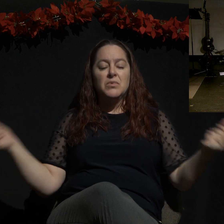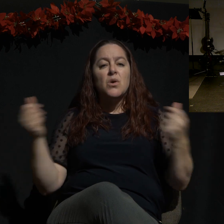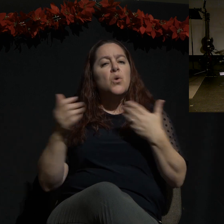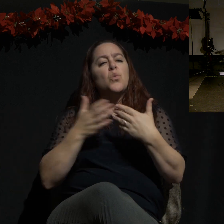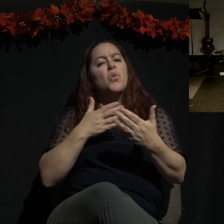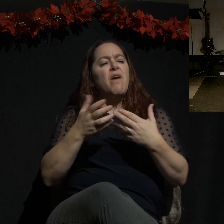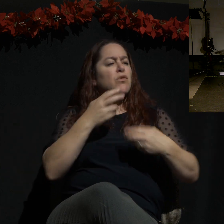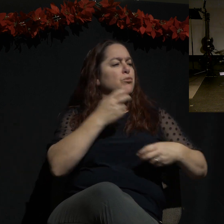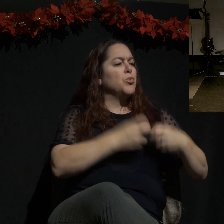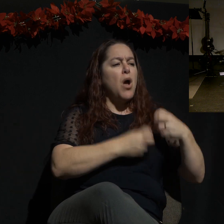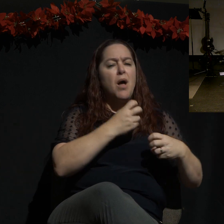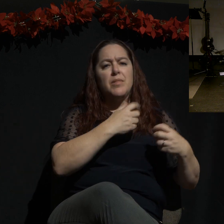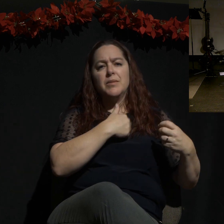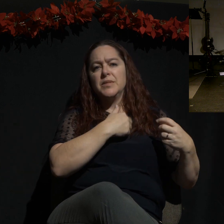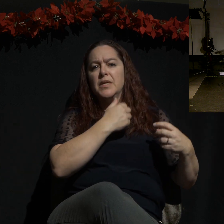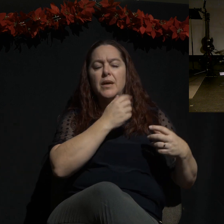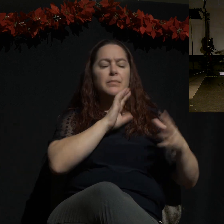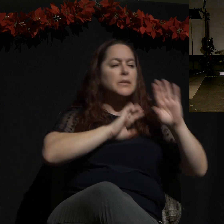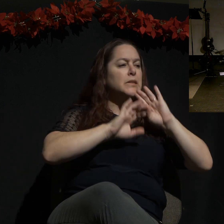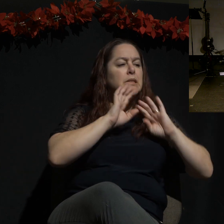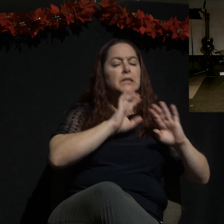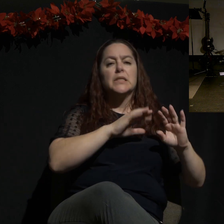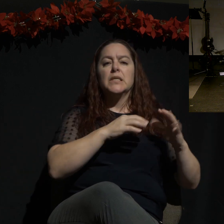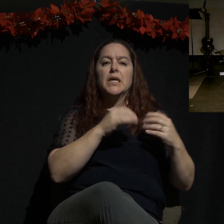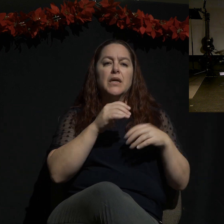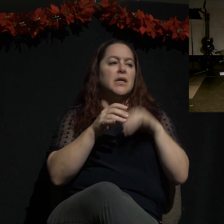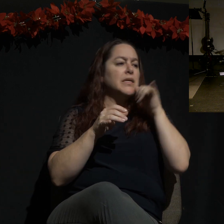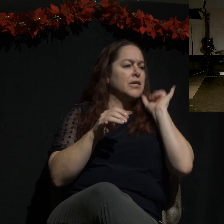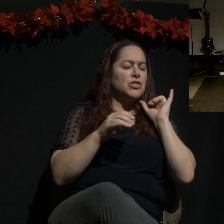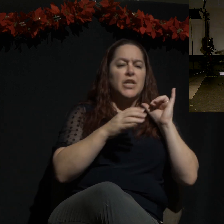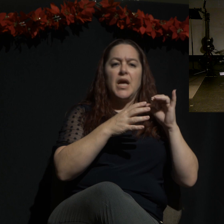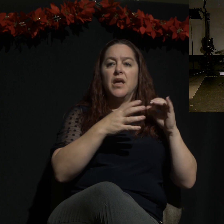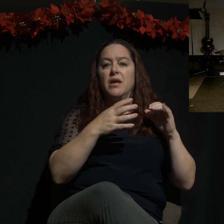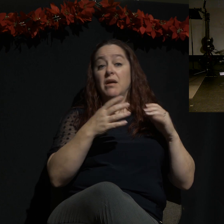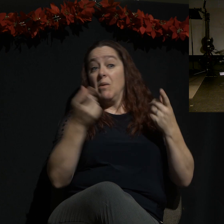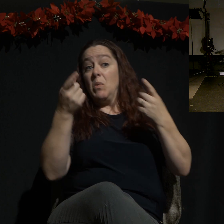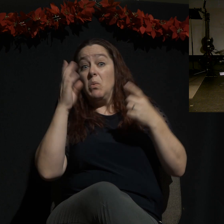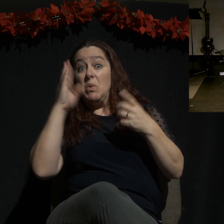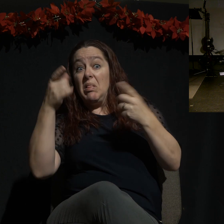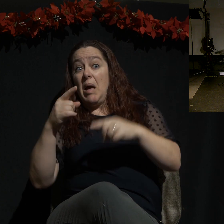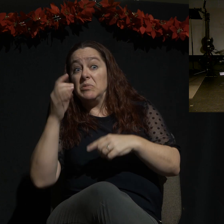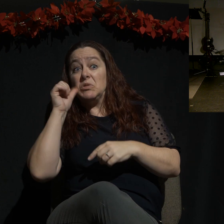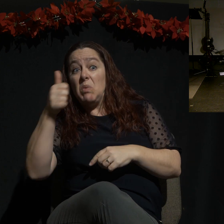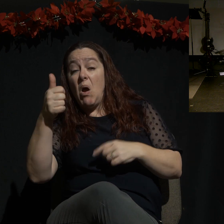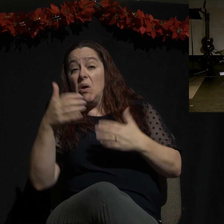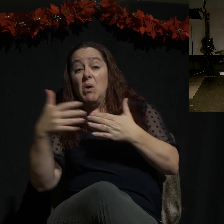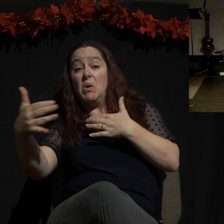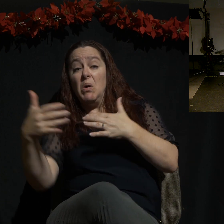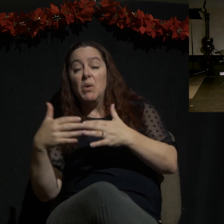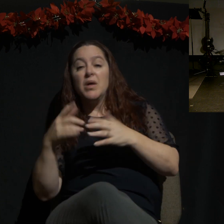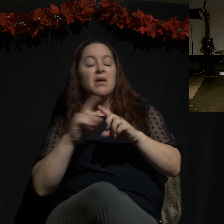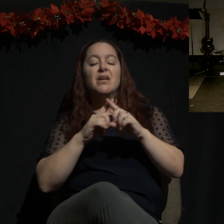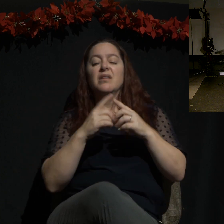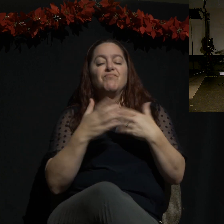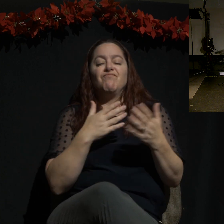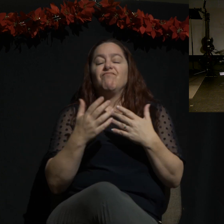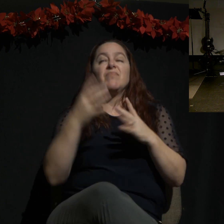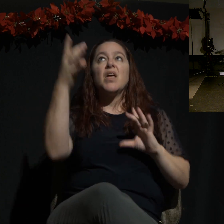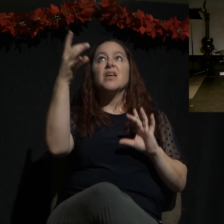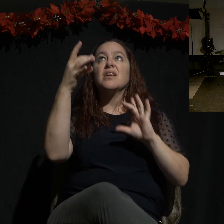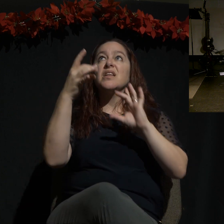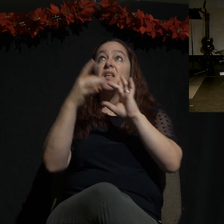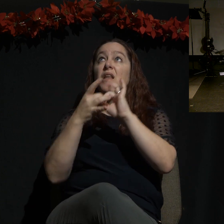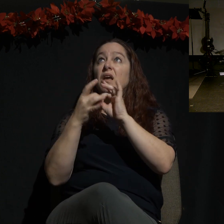Whatever problems I'm dealing with, whatever was yesterday, whatever's coming tomorrow, when I connect with God in a time